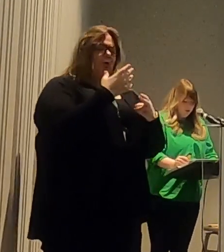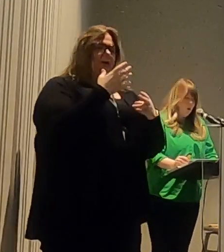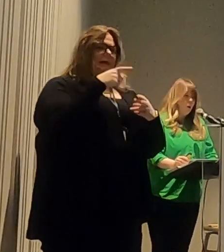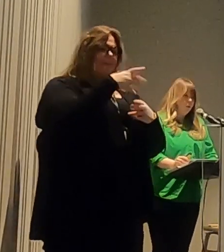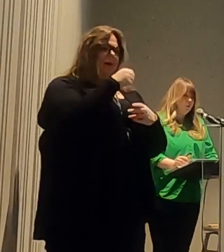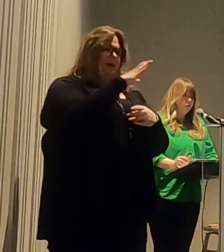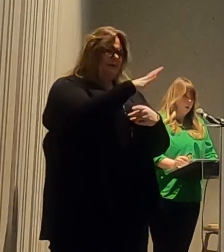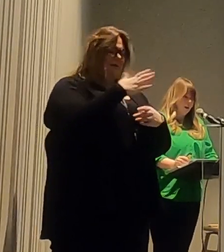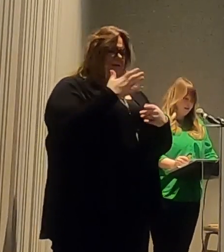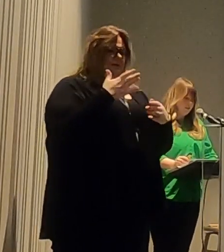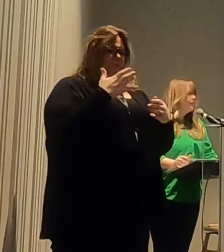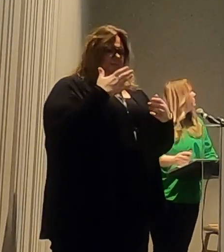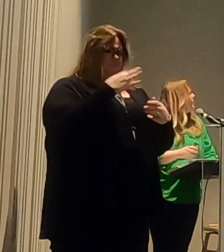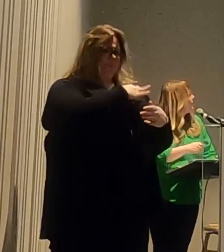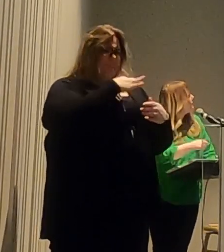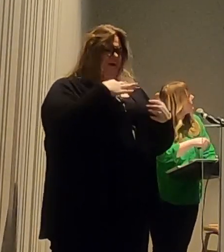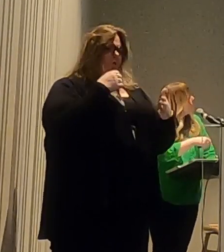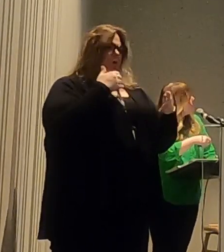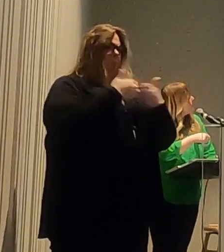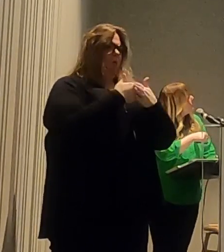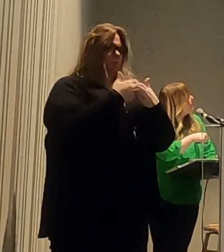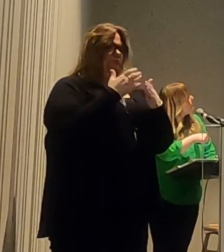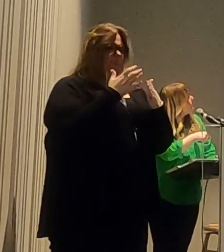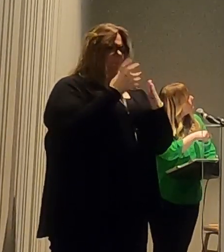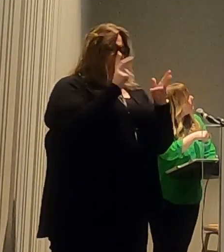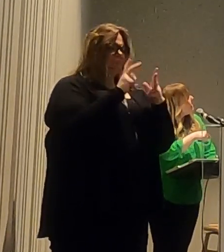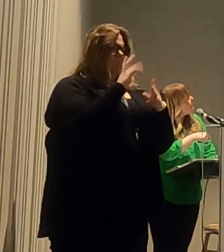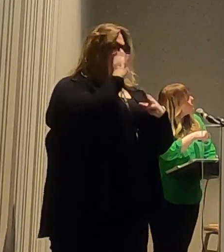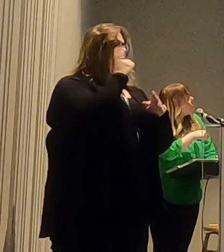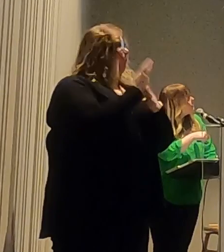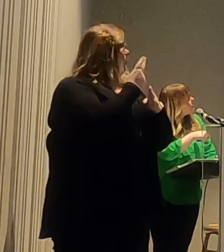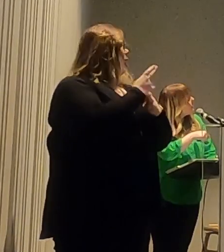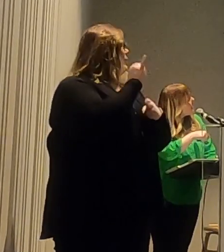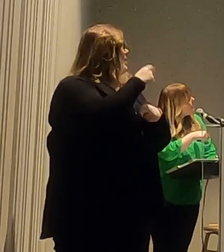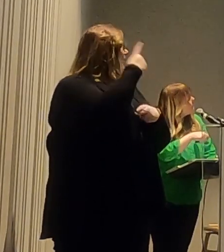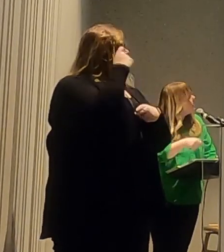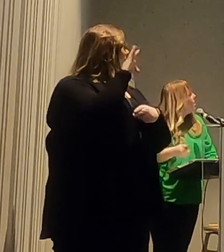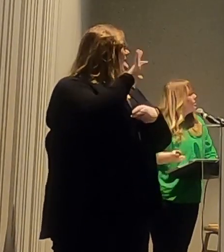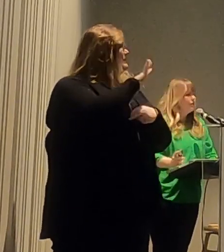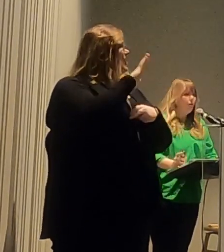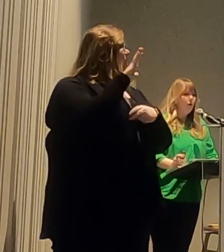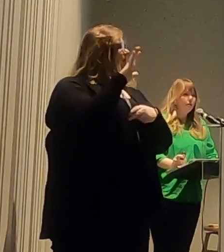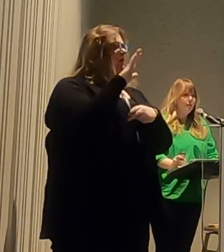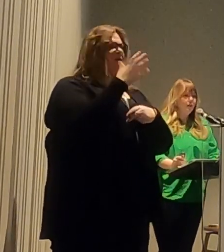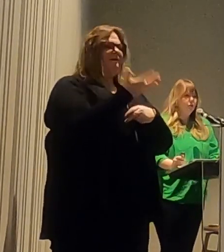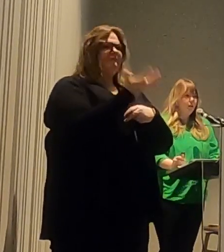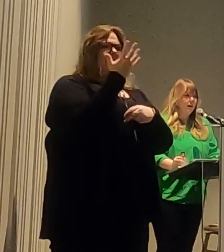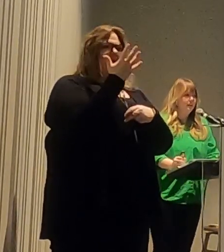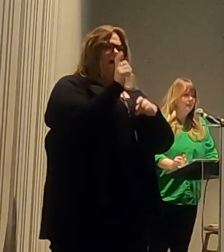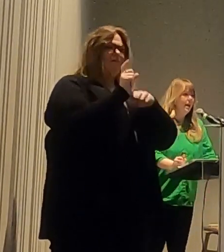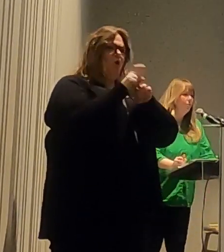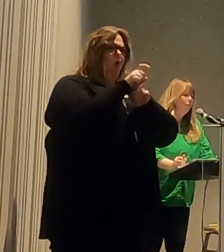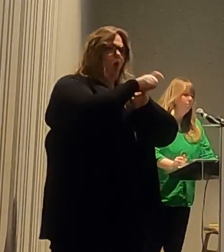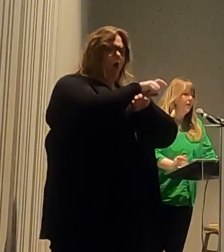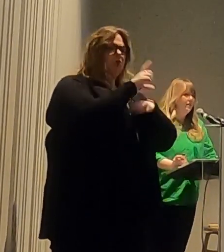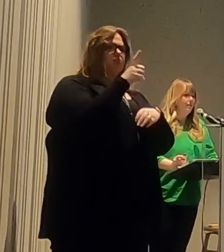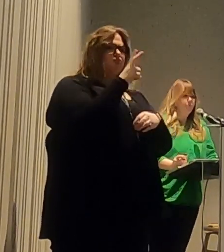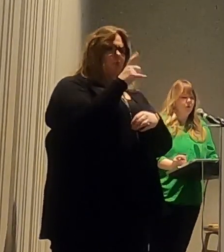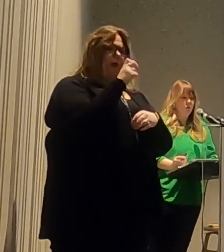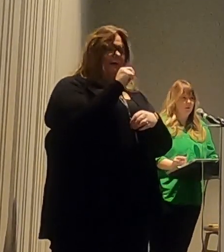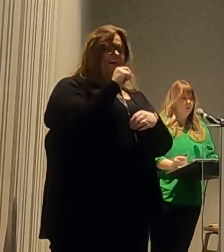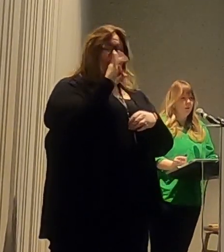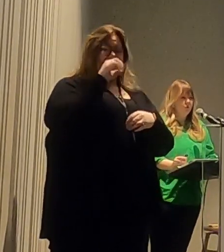called long dragons because of their 5 claws that they have. So all of the other dragons not worn